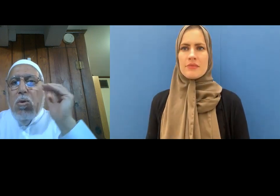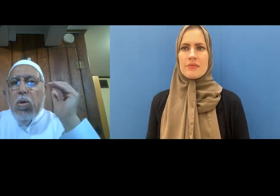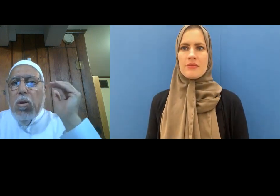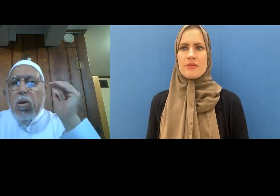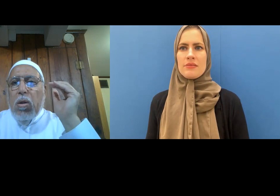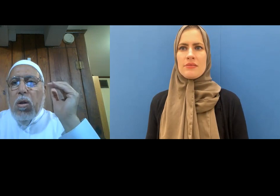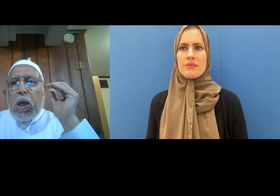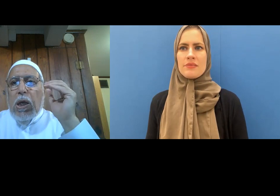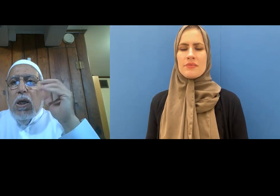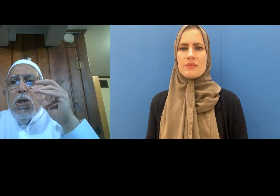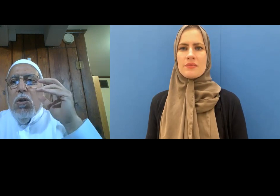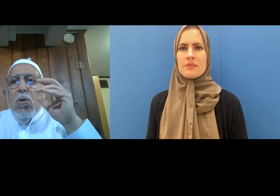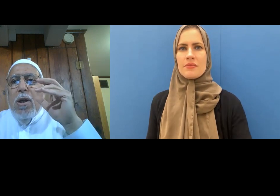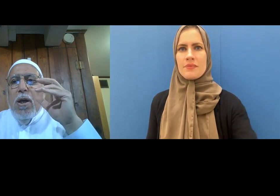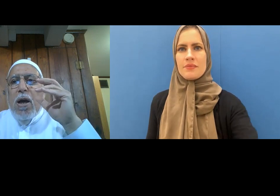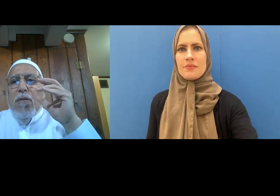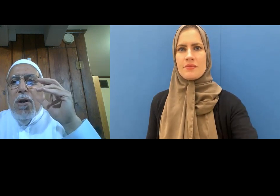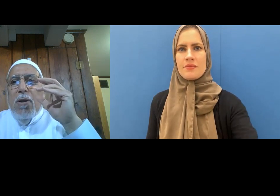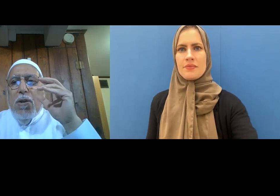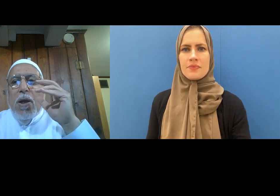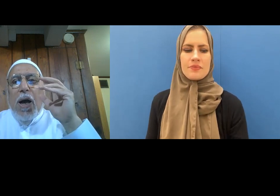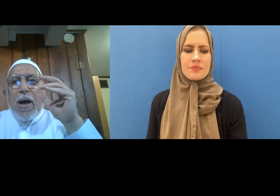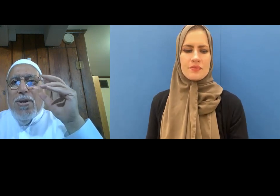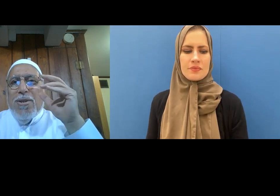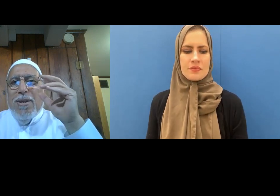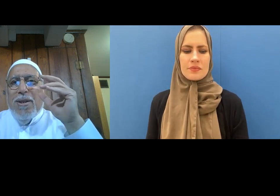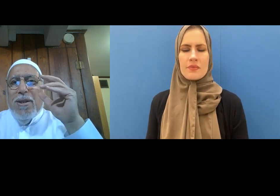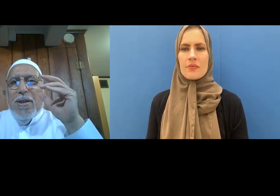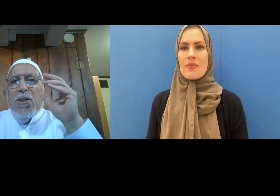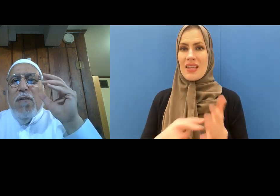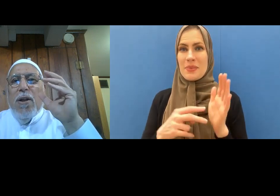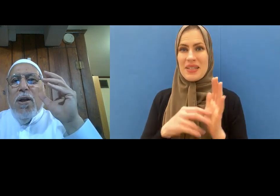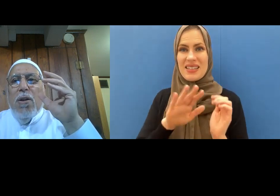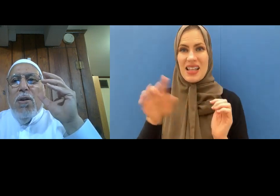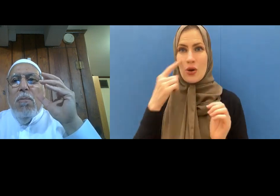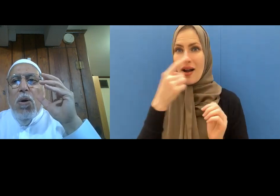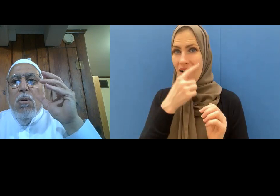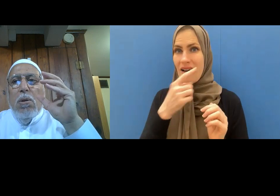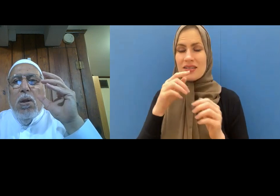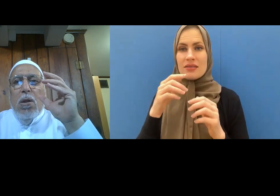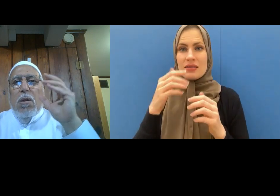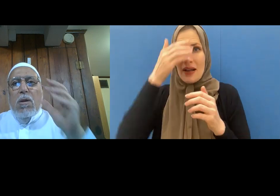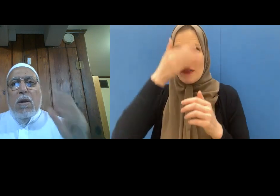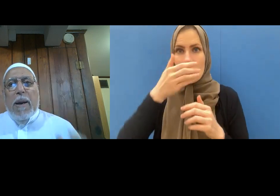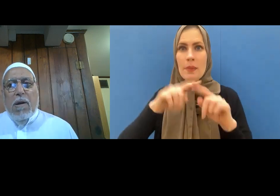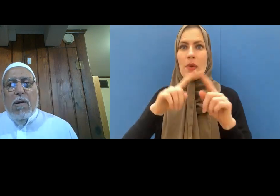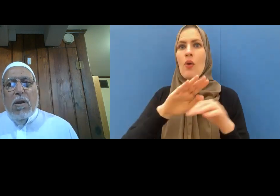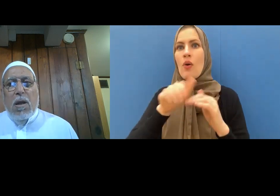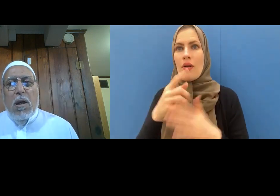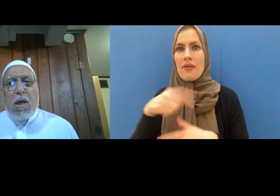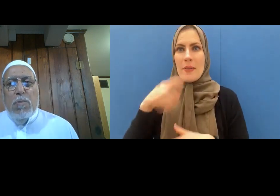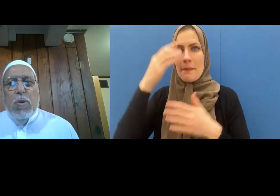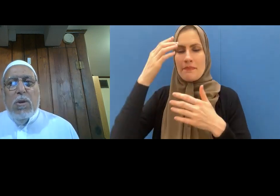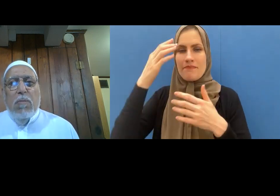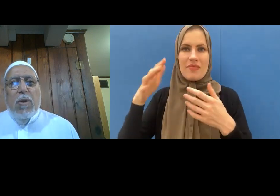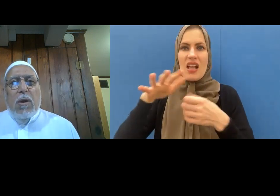So it is not only covering their eyes, it's covering them whole. The barrier that